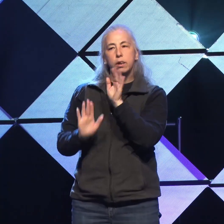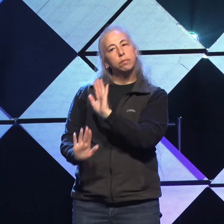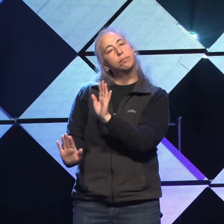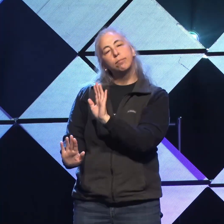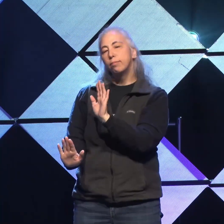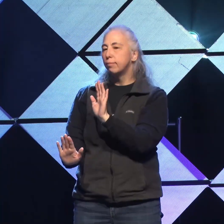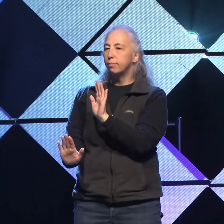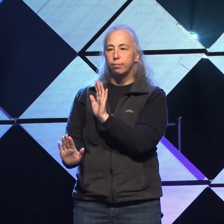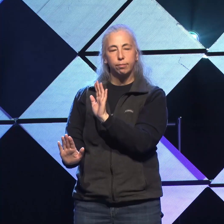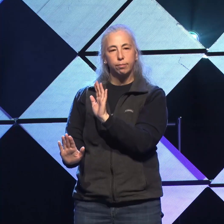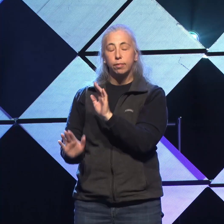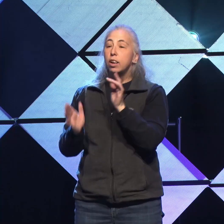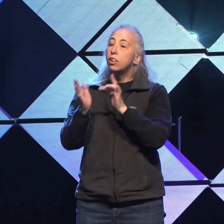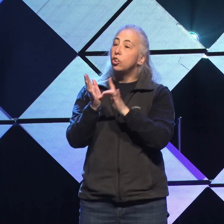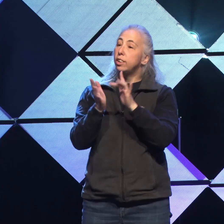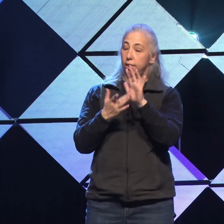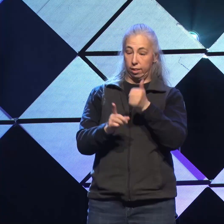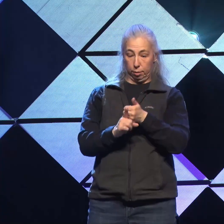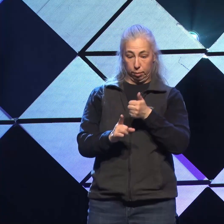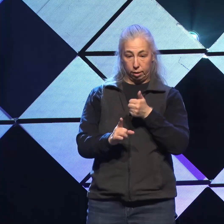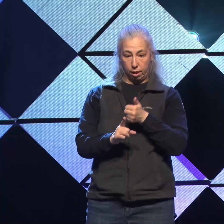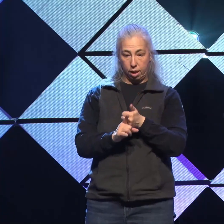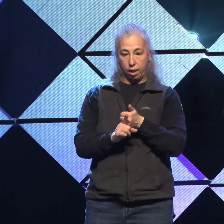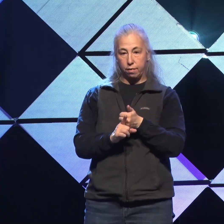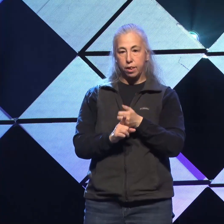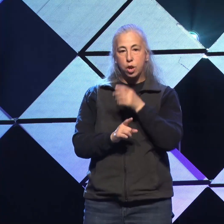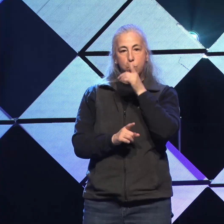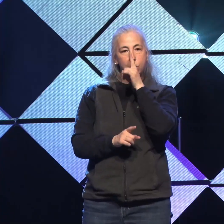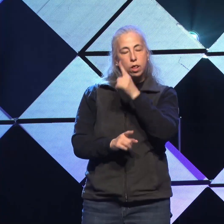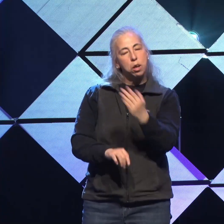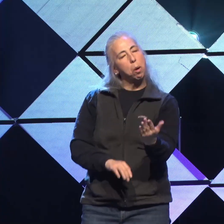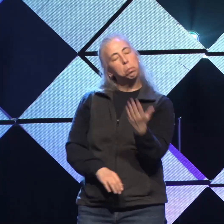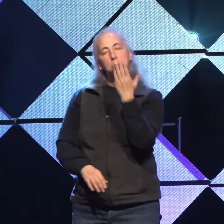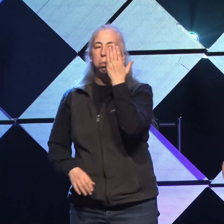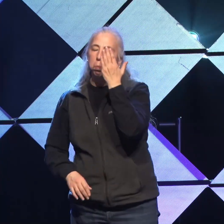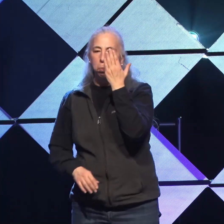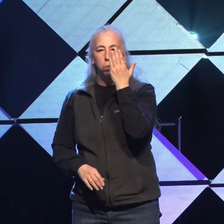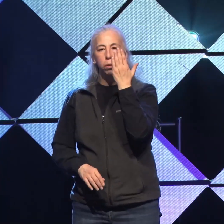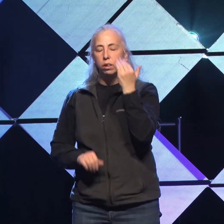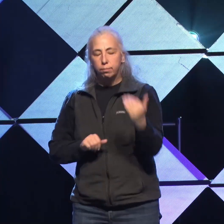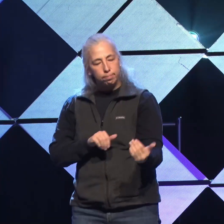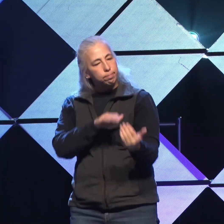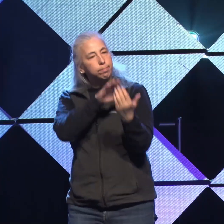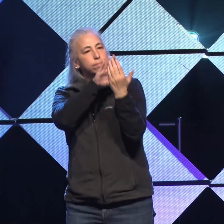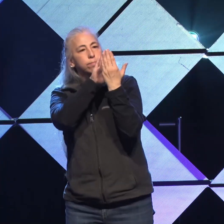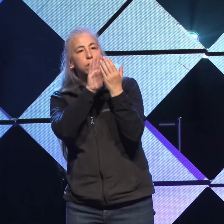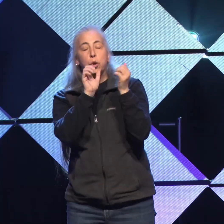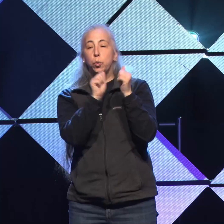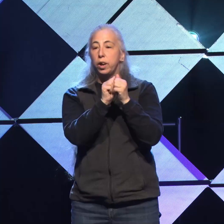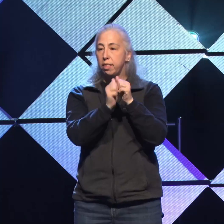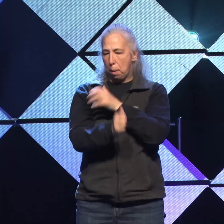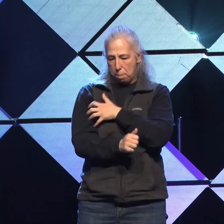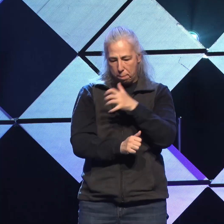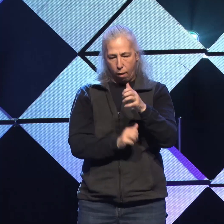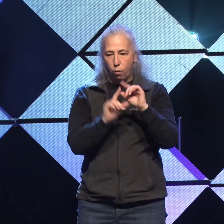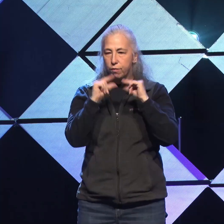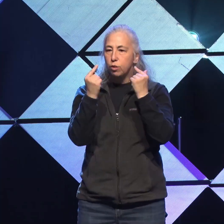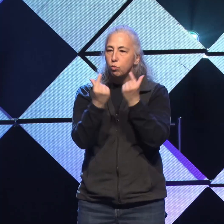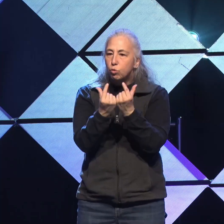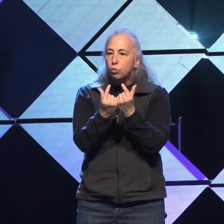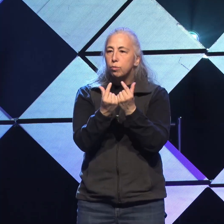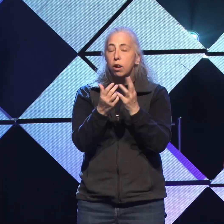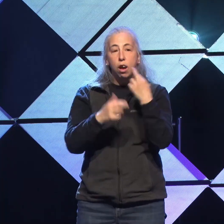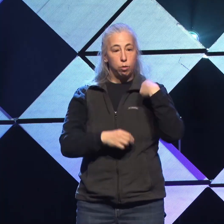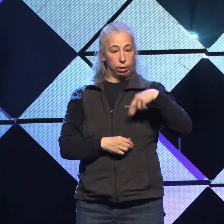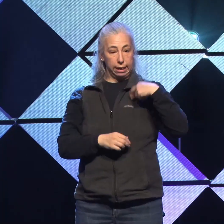at all. Jesus was getting right in the face of a very powerful group of religious and civic